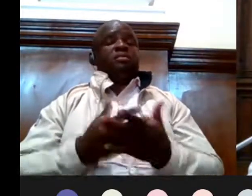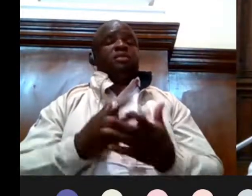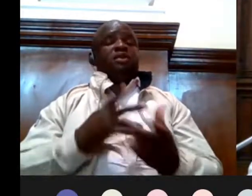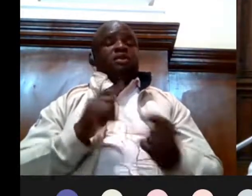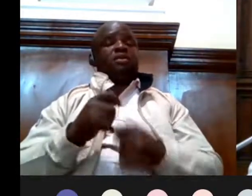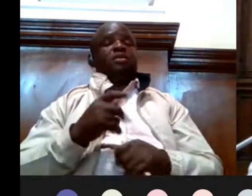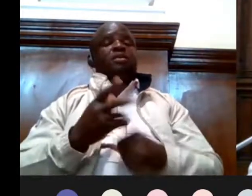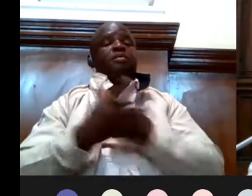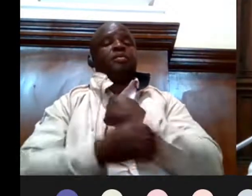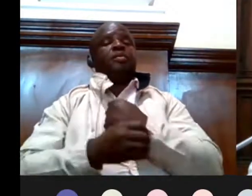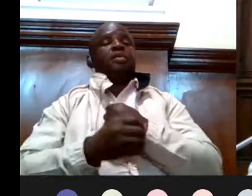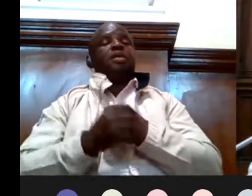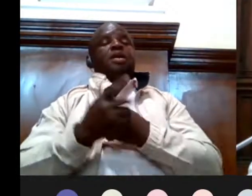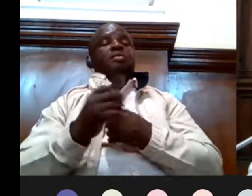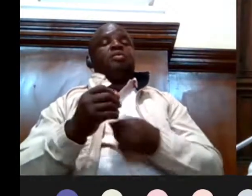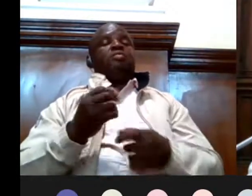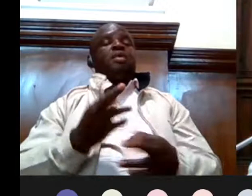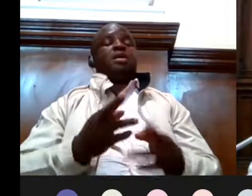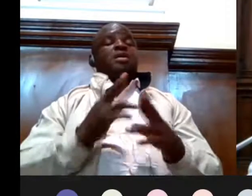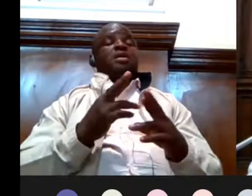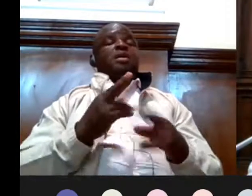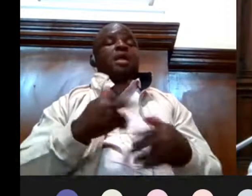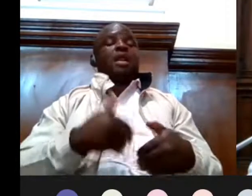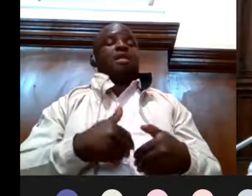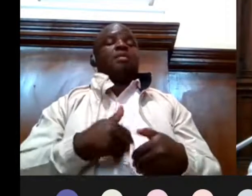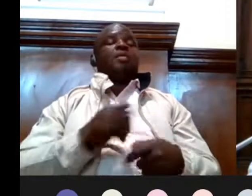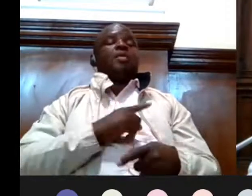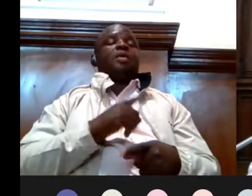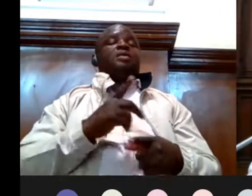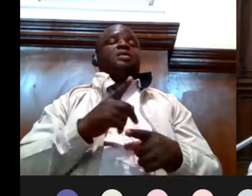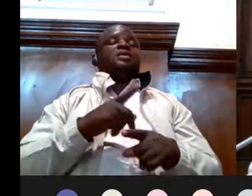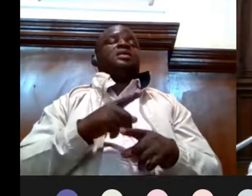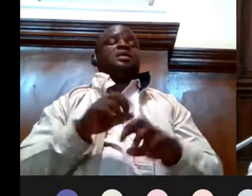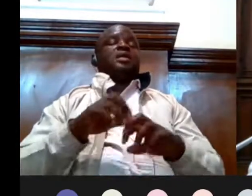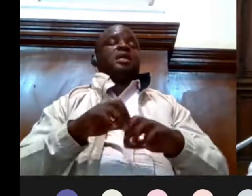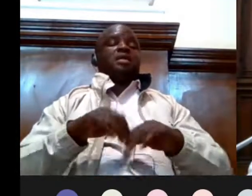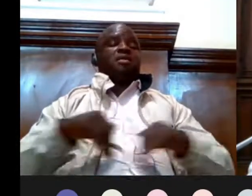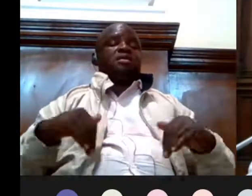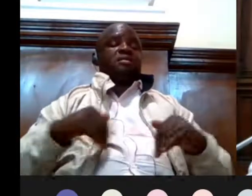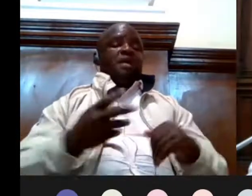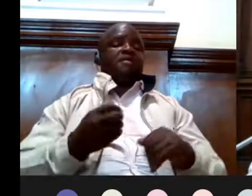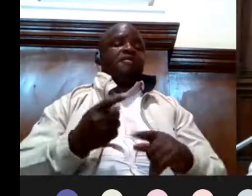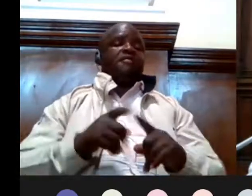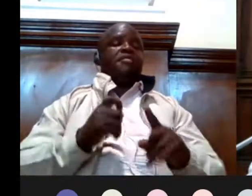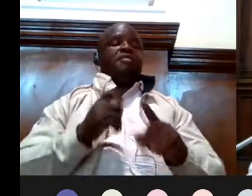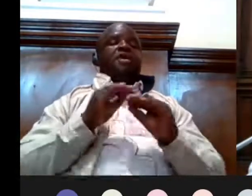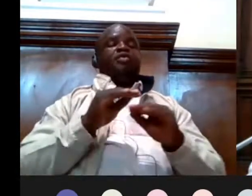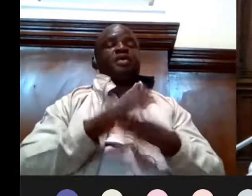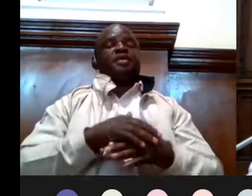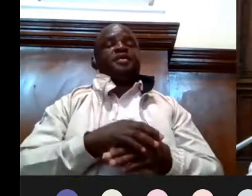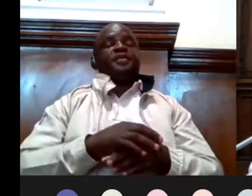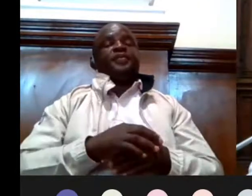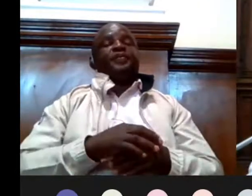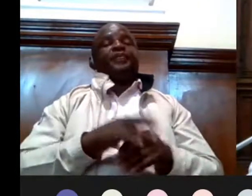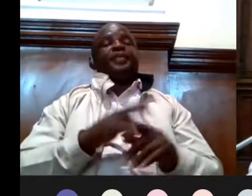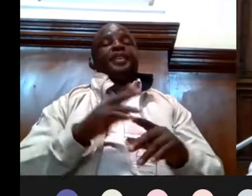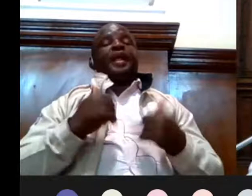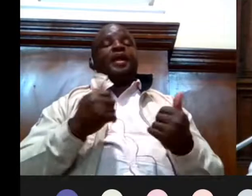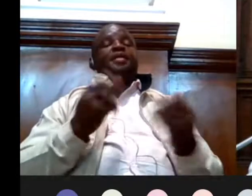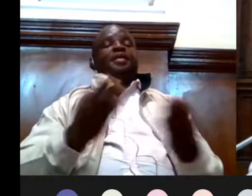poor and at risk of hunger because of systematic discrimination they face in education,